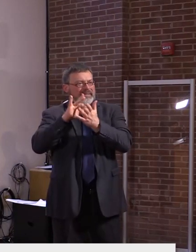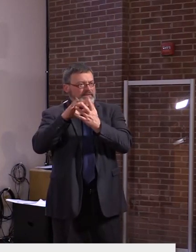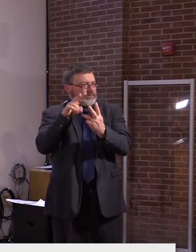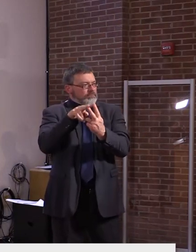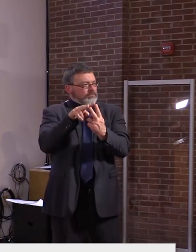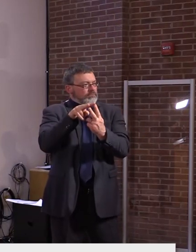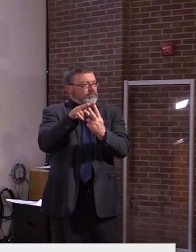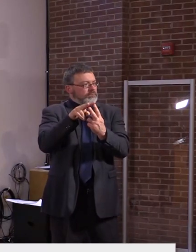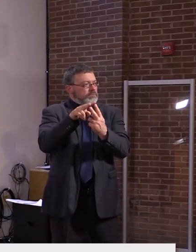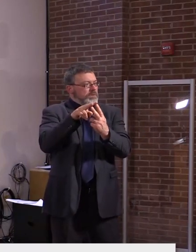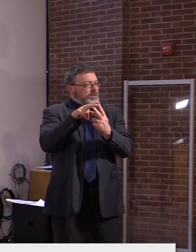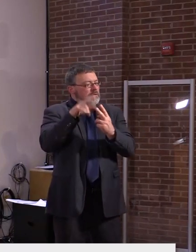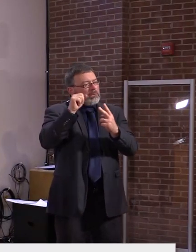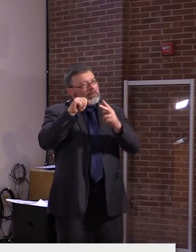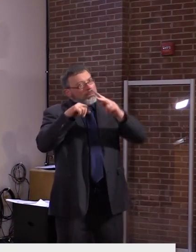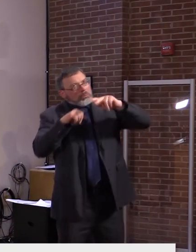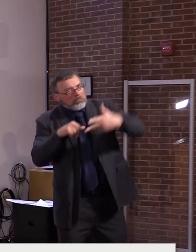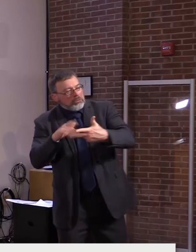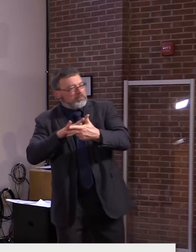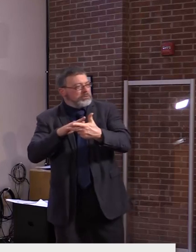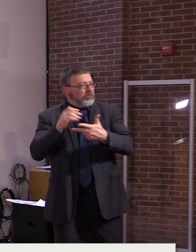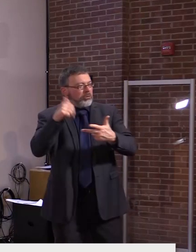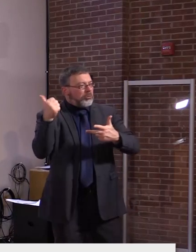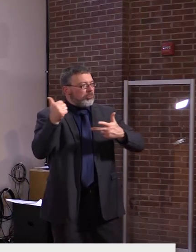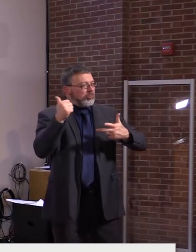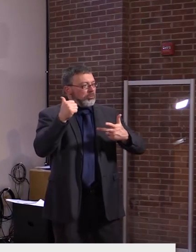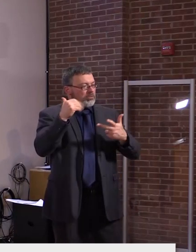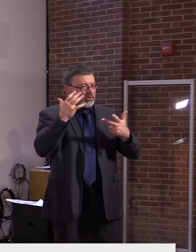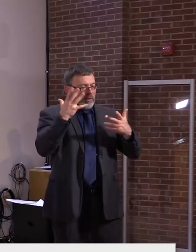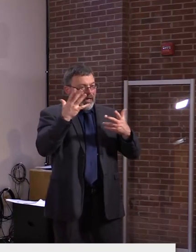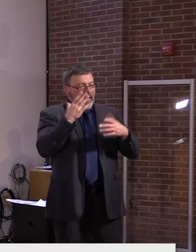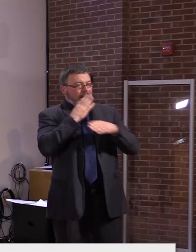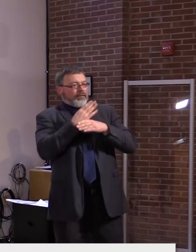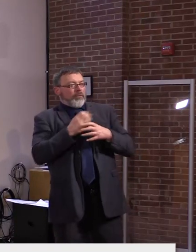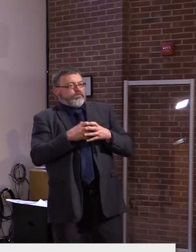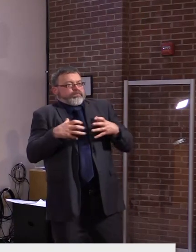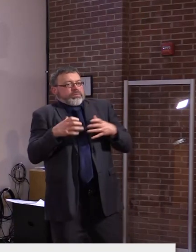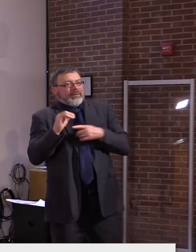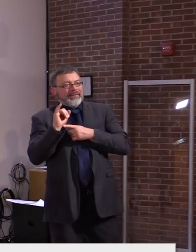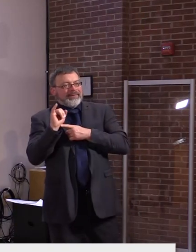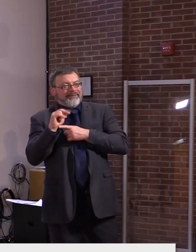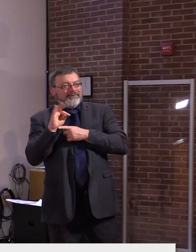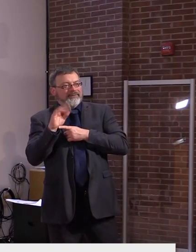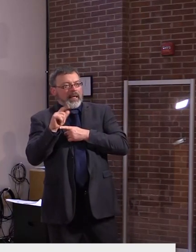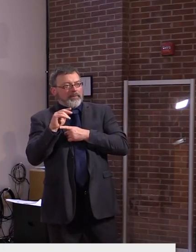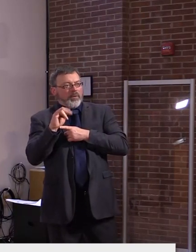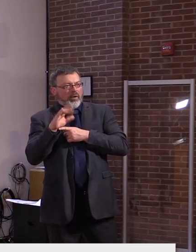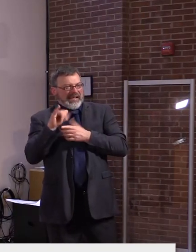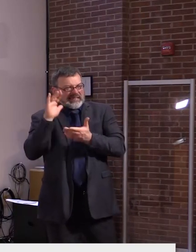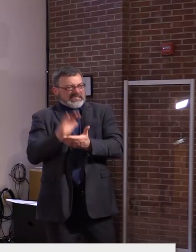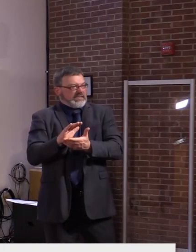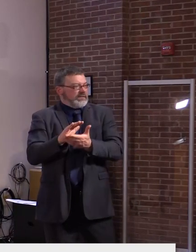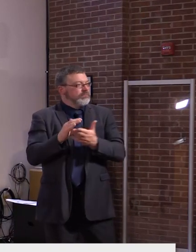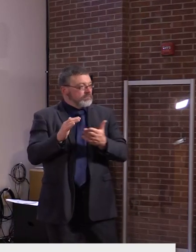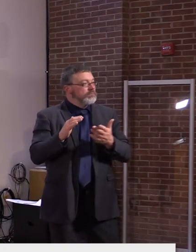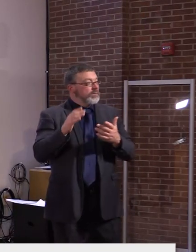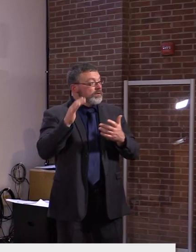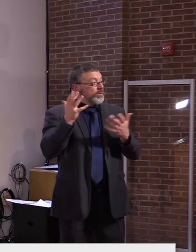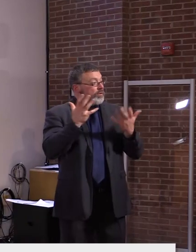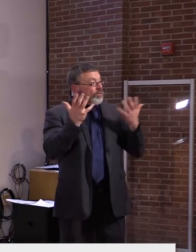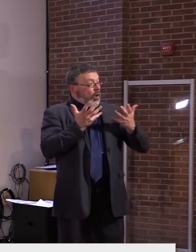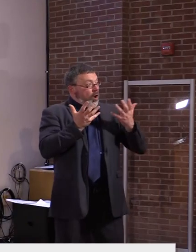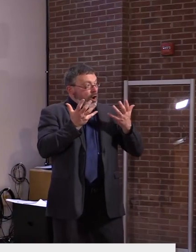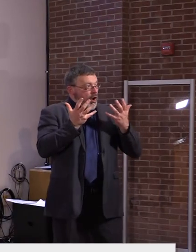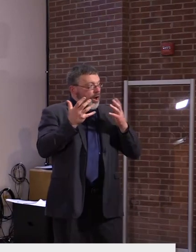other anti-inflammatory drugs. So these are treatments. There's not a specific antiviral drug for